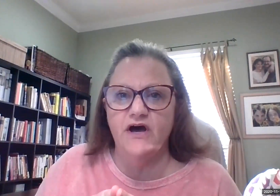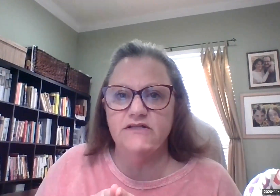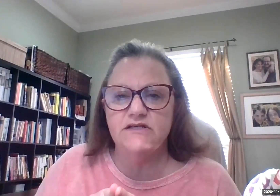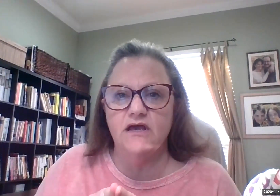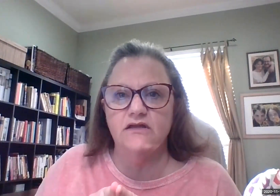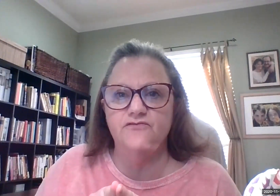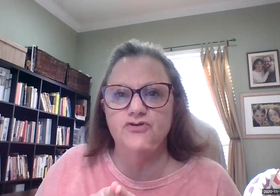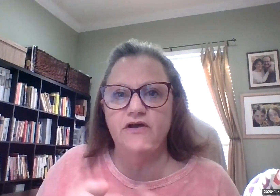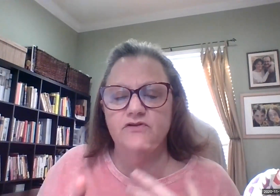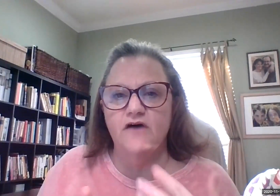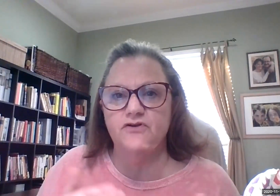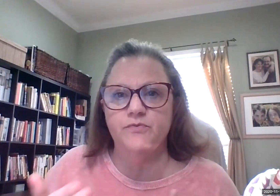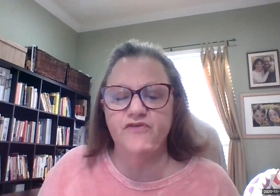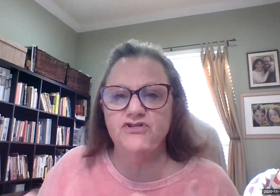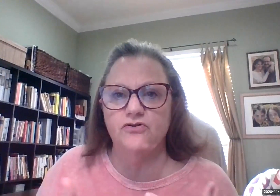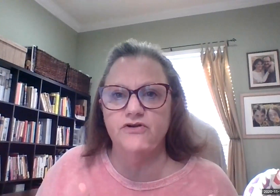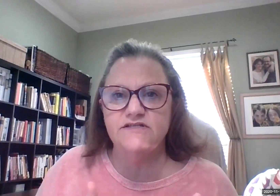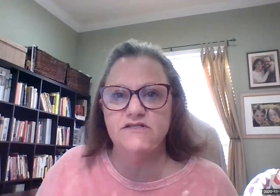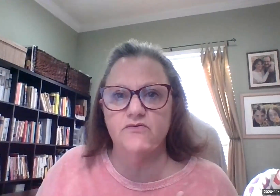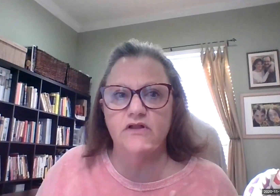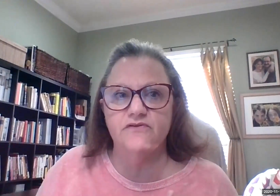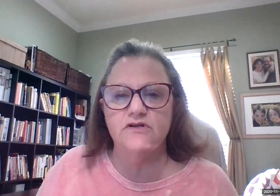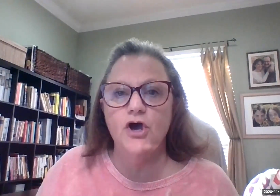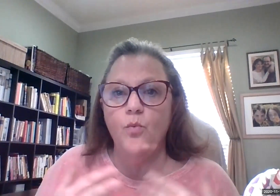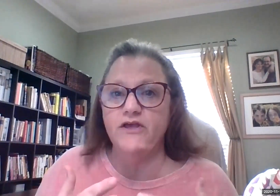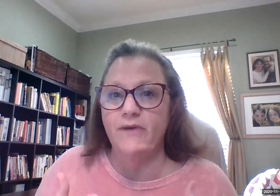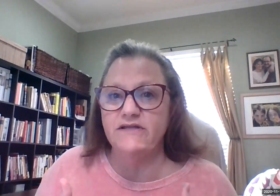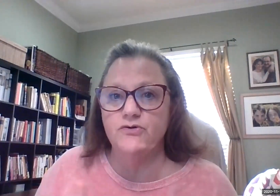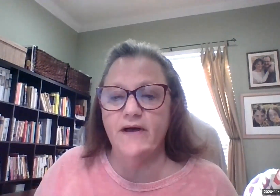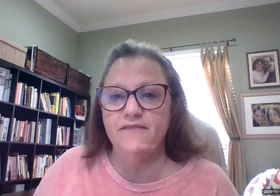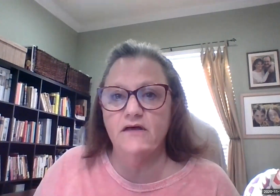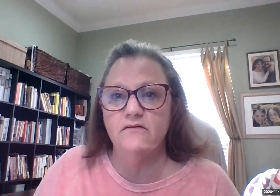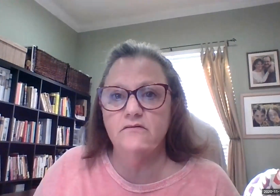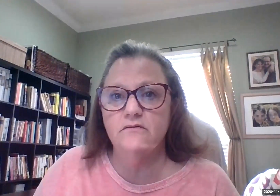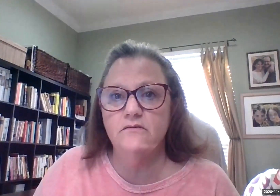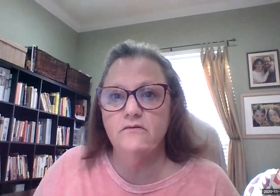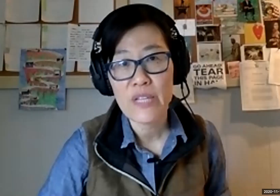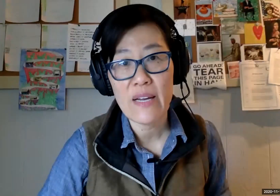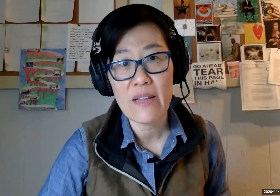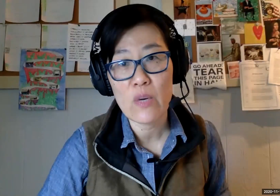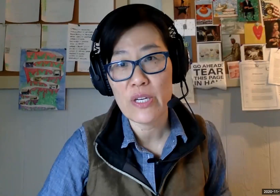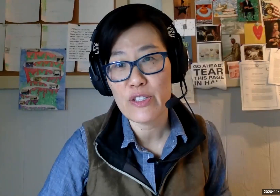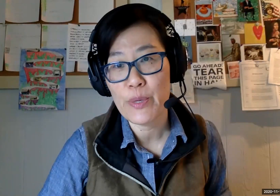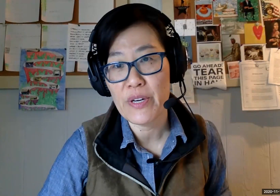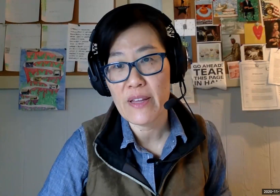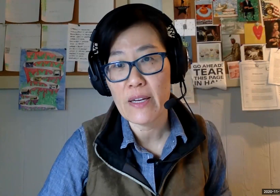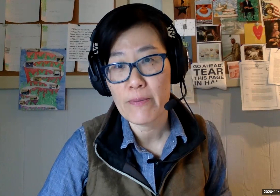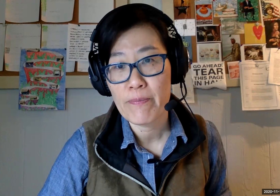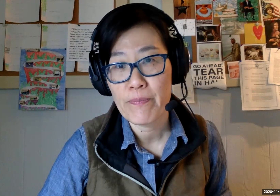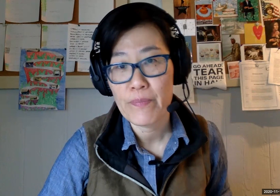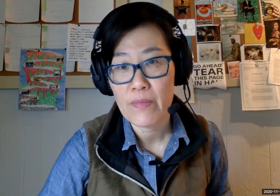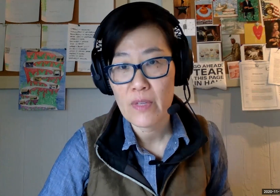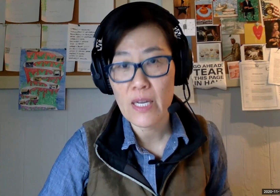the bona fides, and if you don't have enough that are professional or necessary relevant, what you might do about that. We'll do that in the question and answer period at the